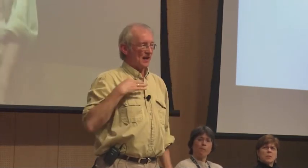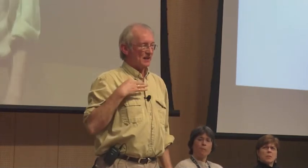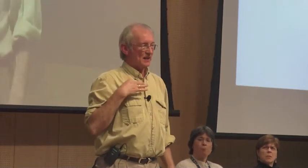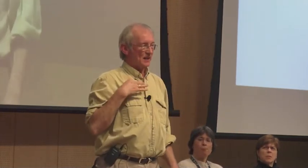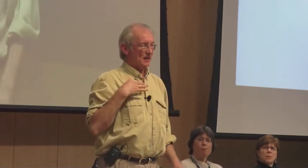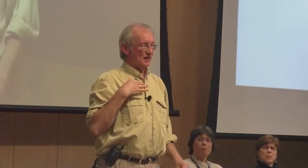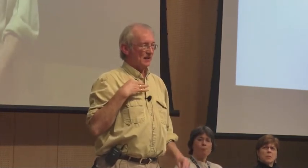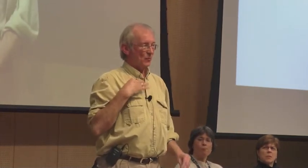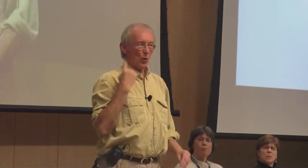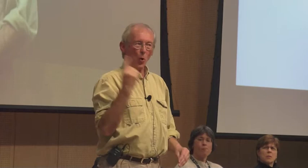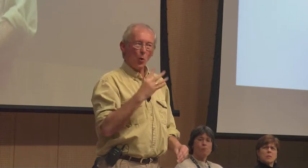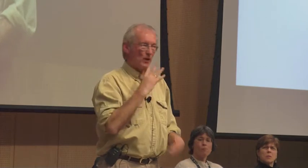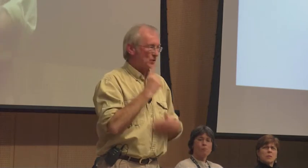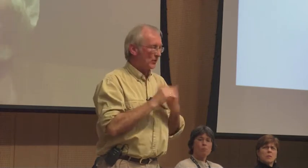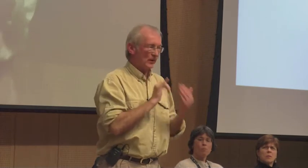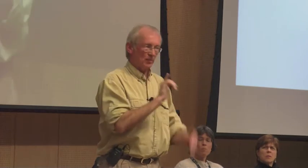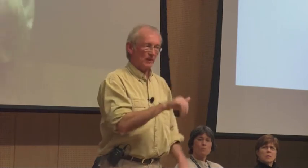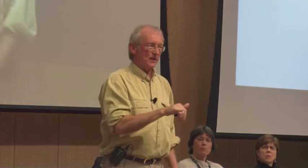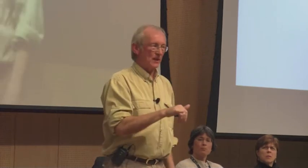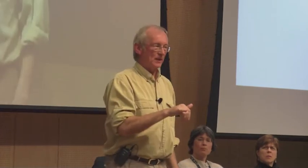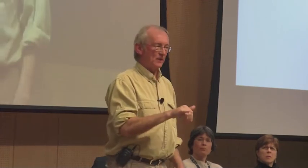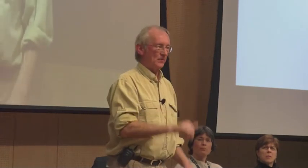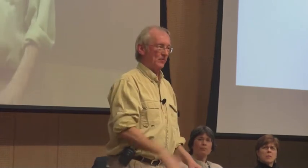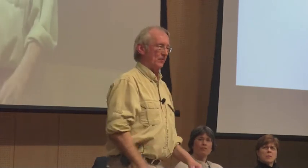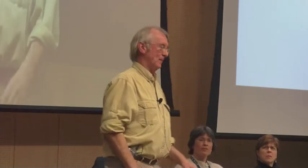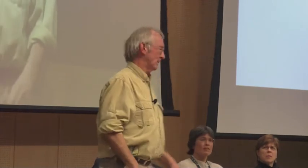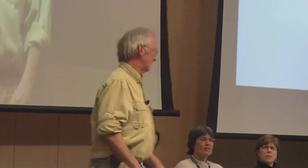faculty. We're always talking about